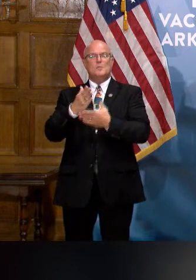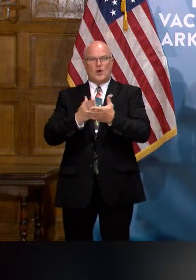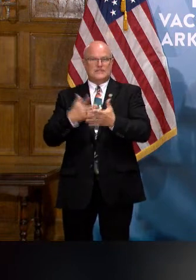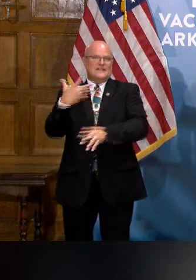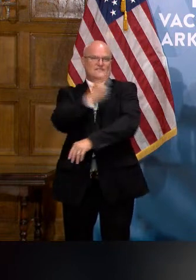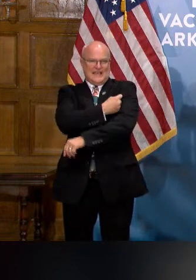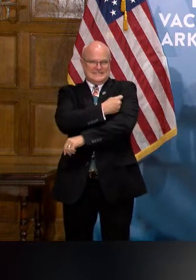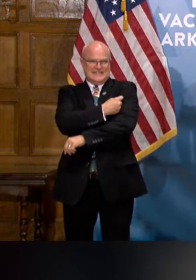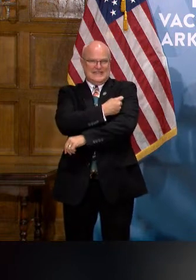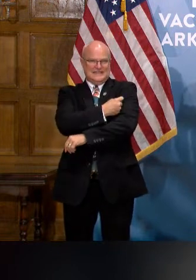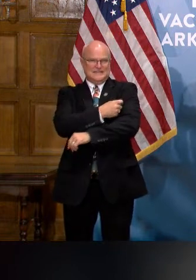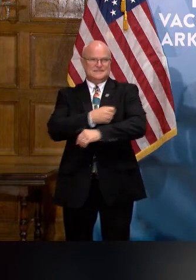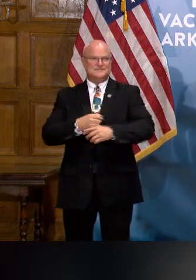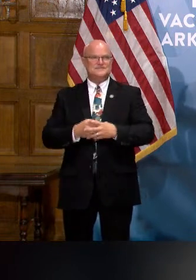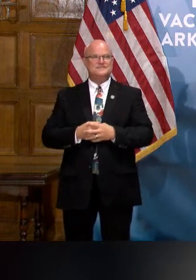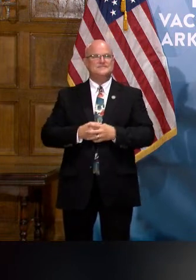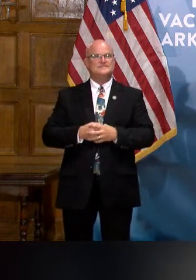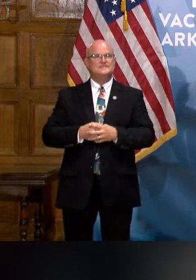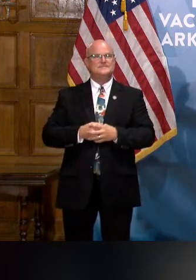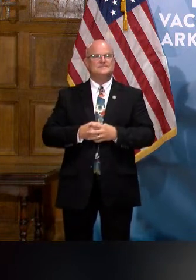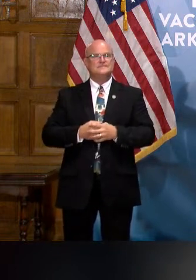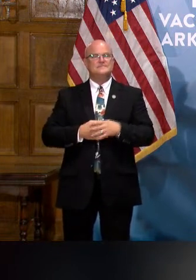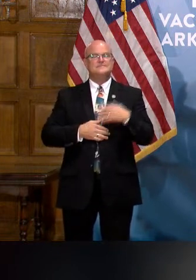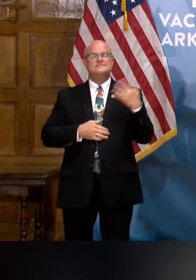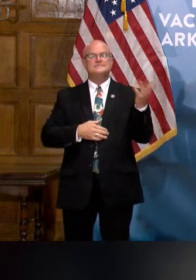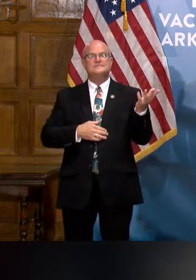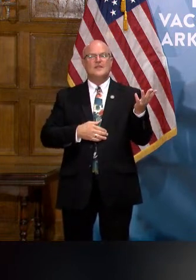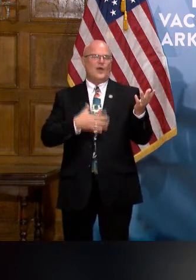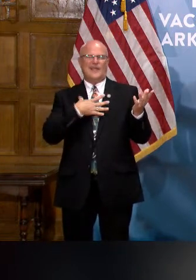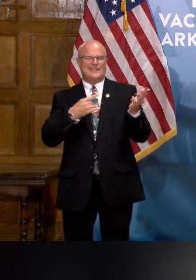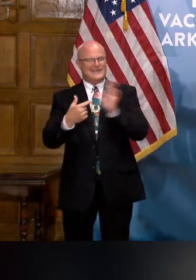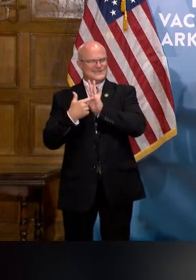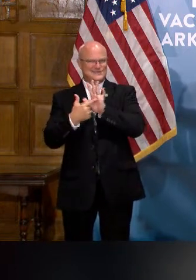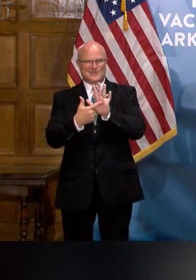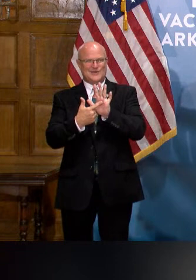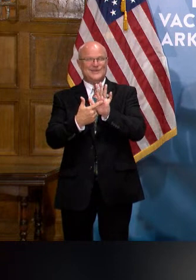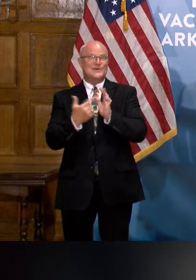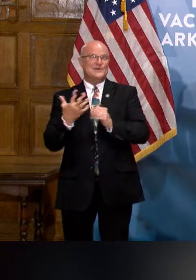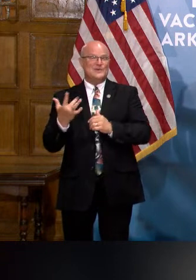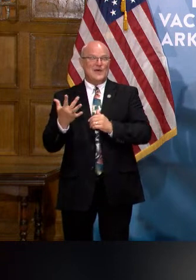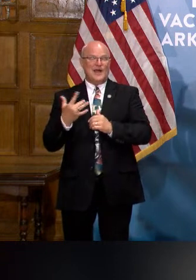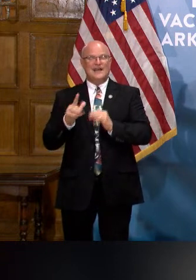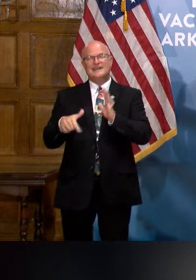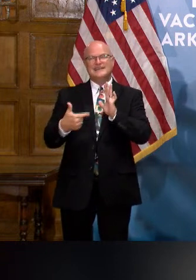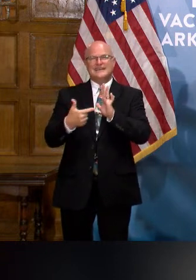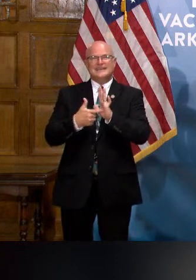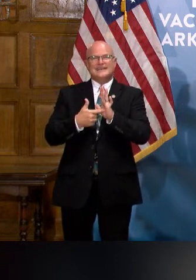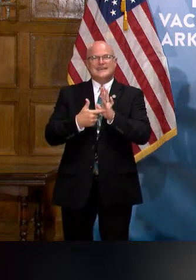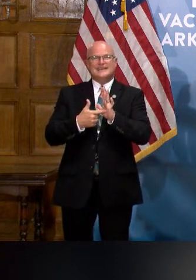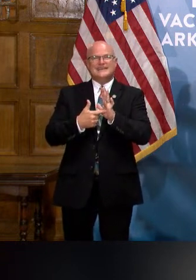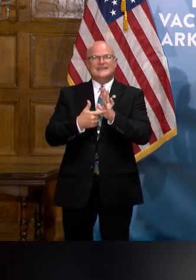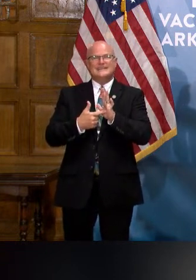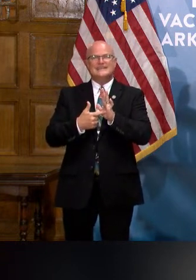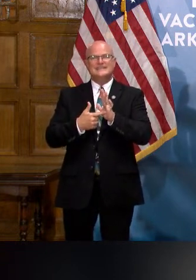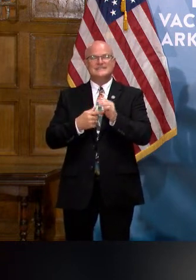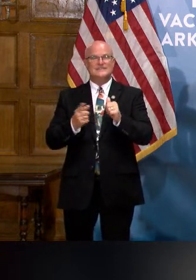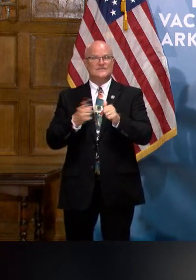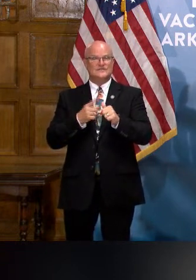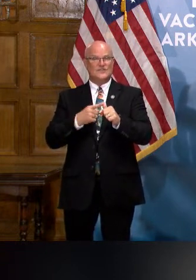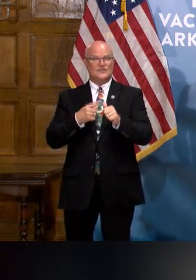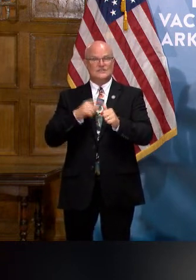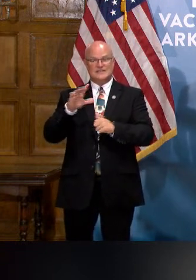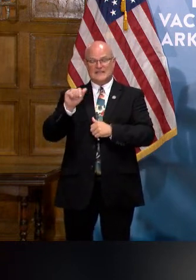partially vaccinated. And then we just like to show this because this is, the first is